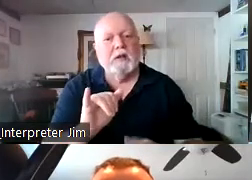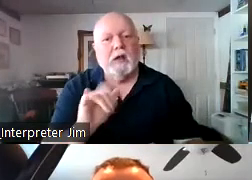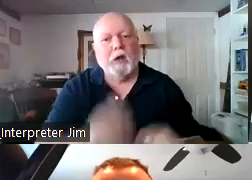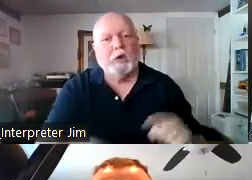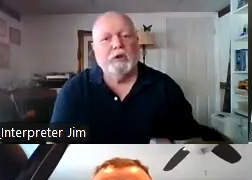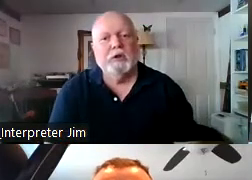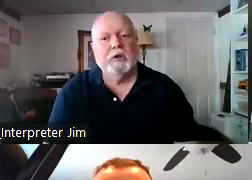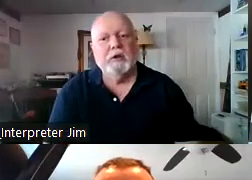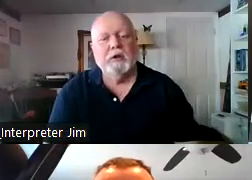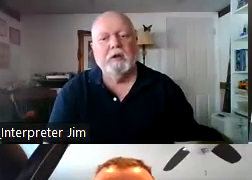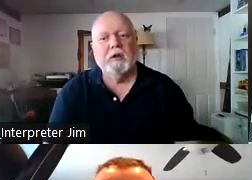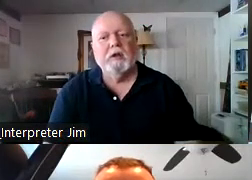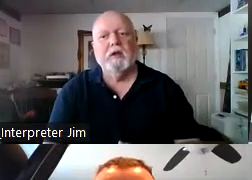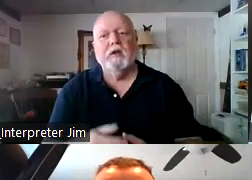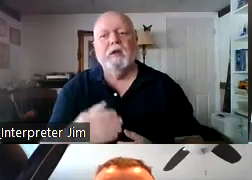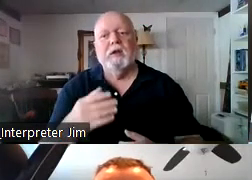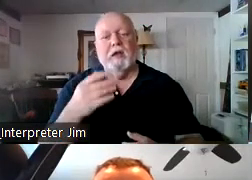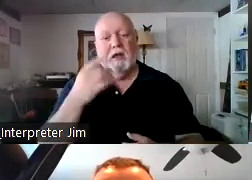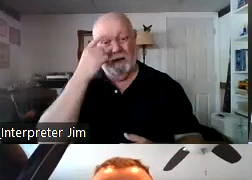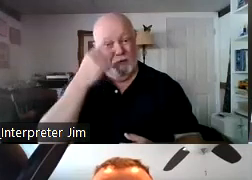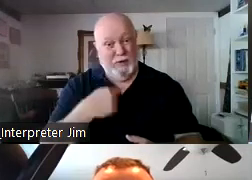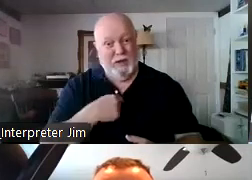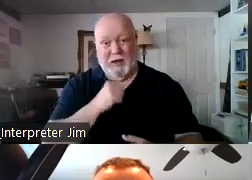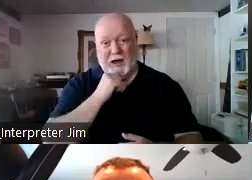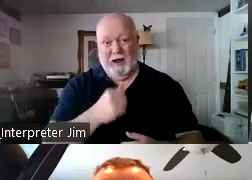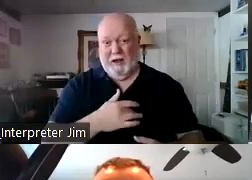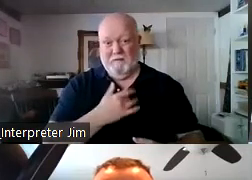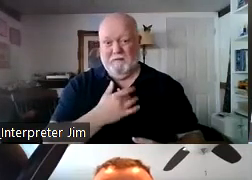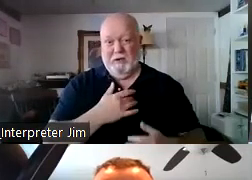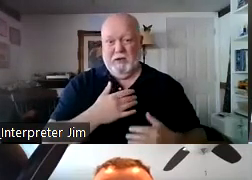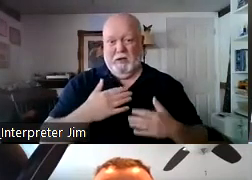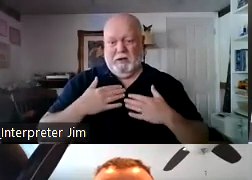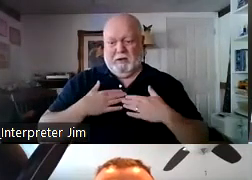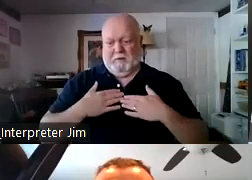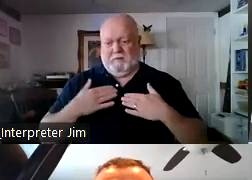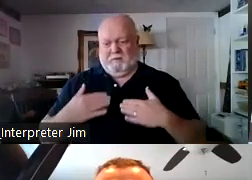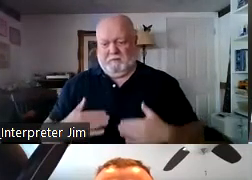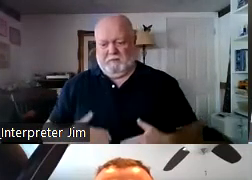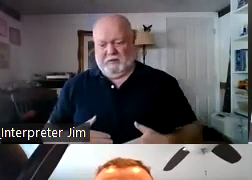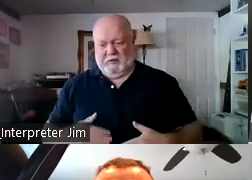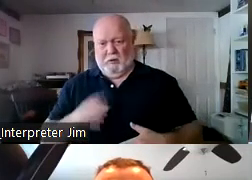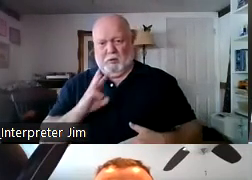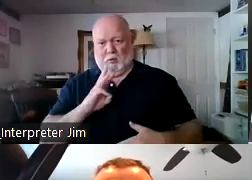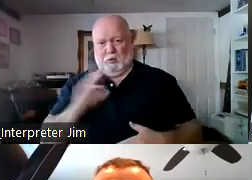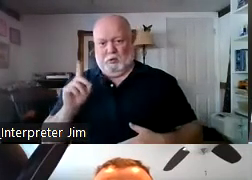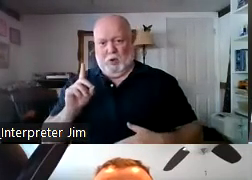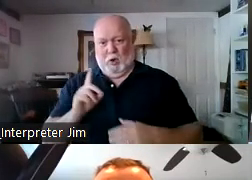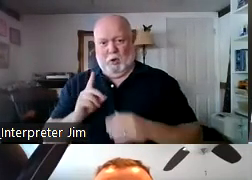even though there's for me, I didn't feel any physical withdrawals from gambling. I think maybe just the